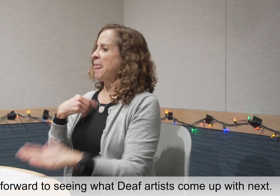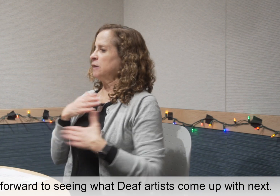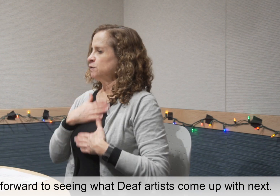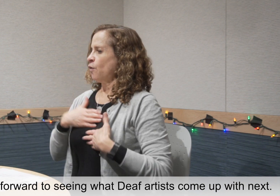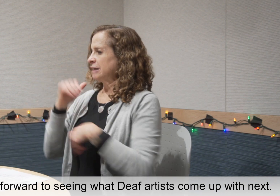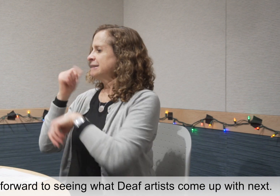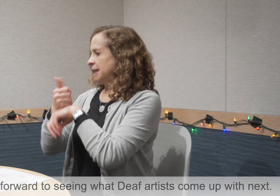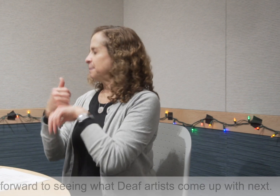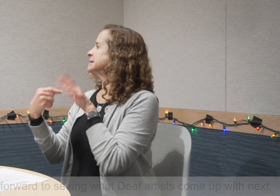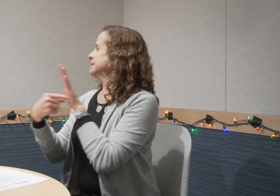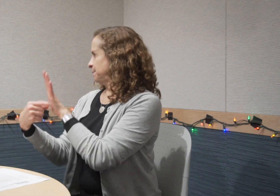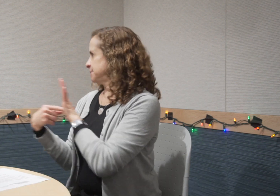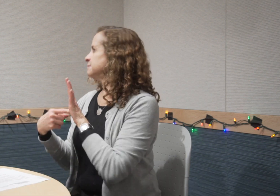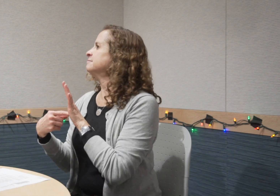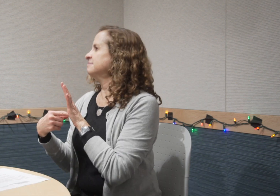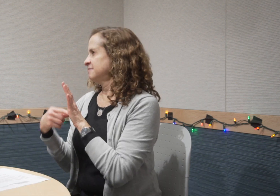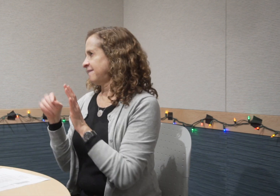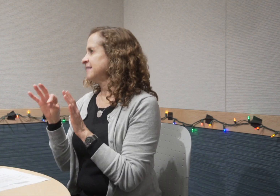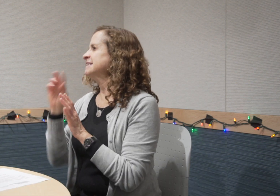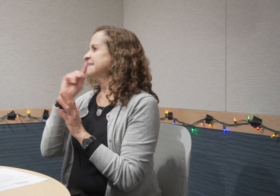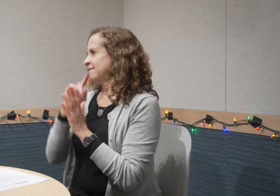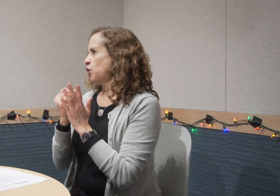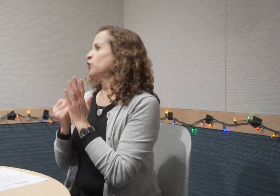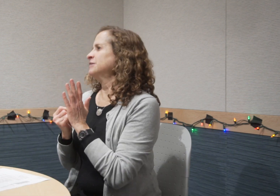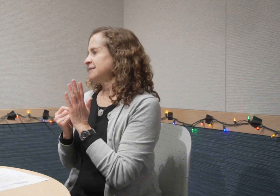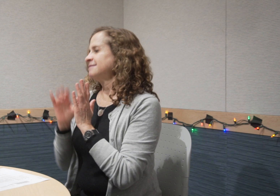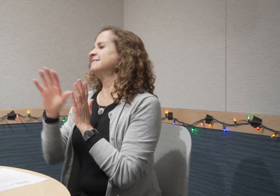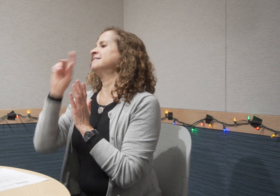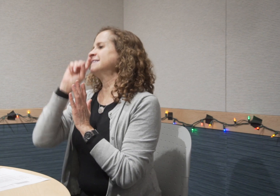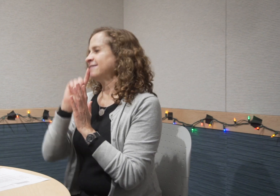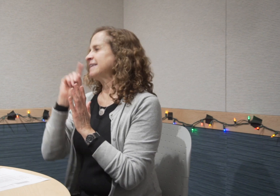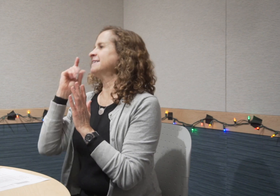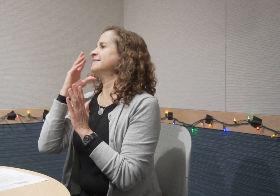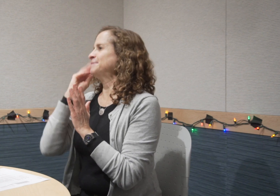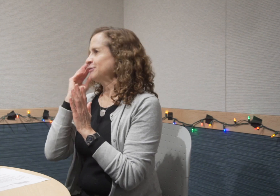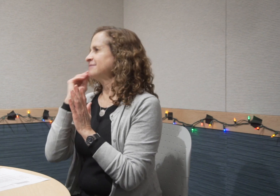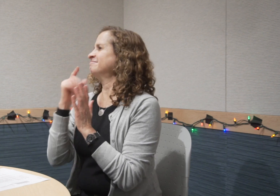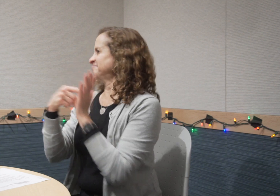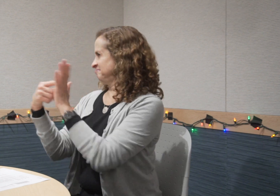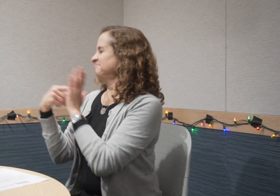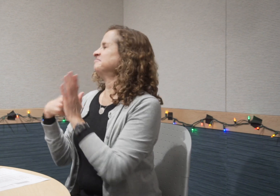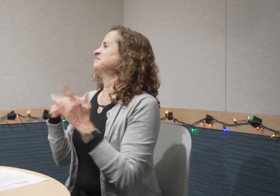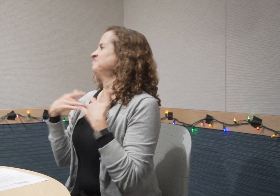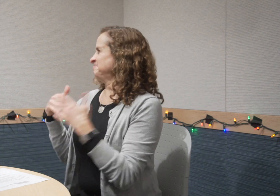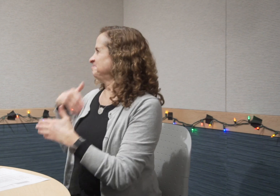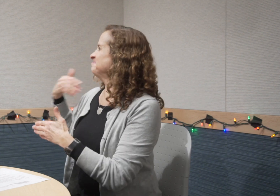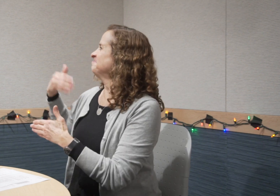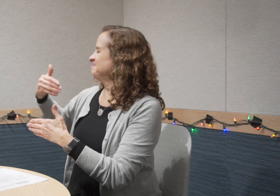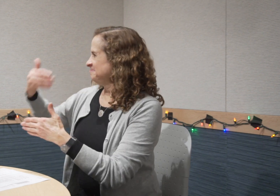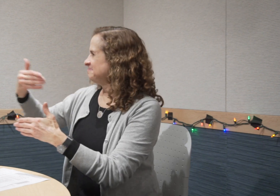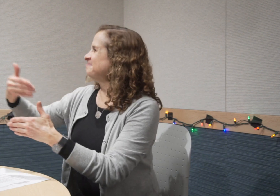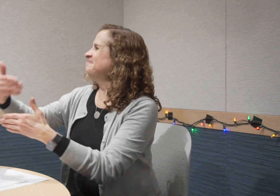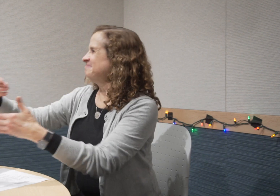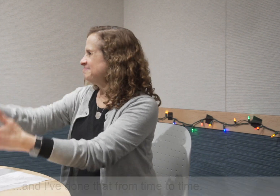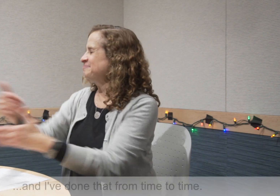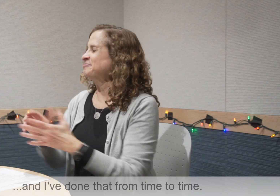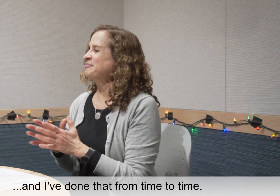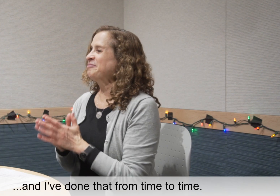next. I enjoy setting up exhibits for deaf artists, showing the deaf experience and showcasing that. And I've done that